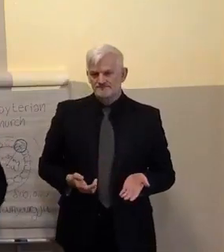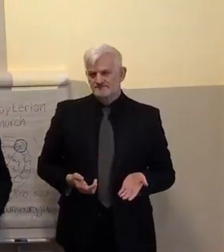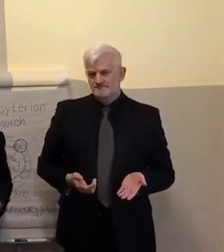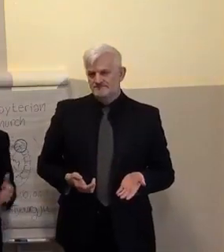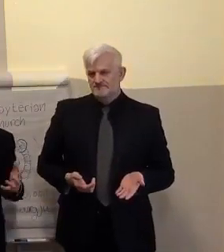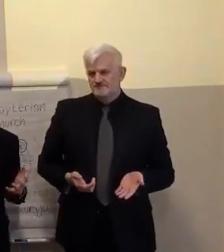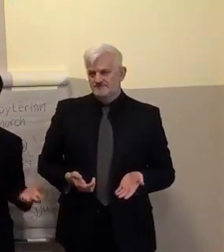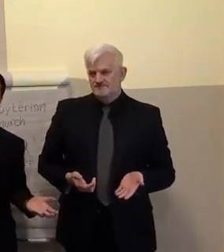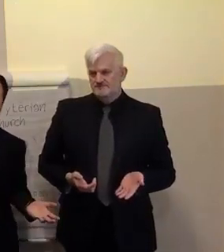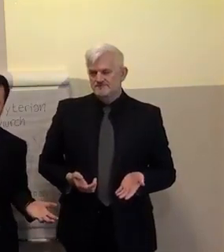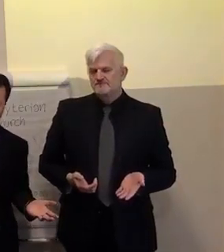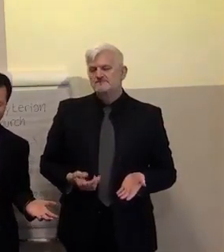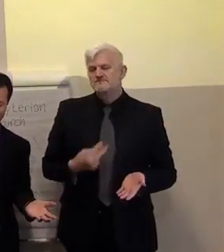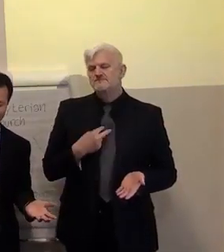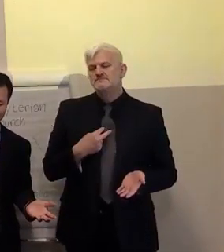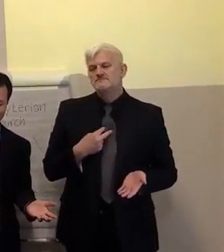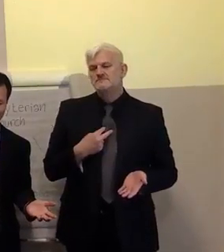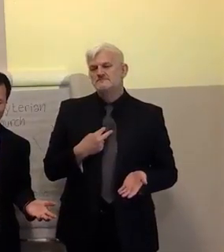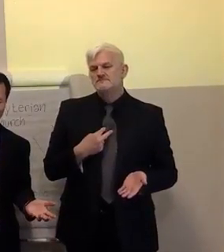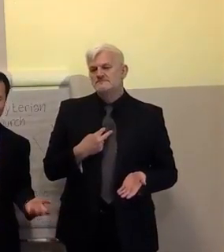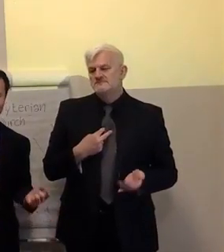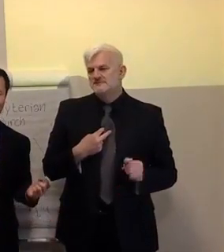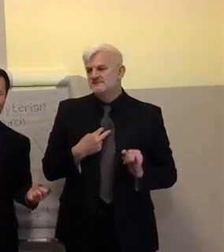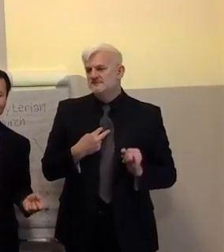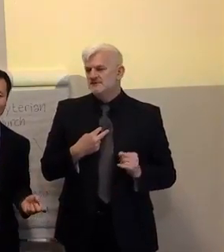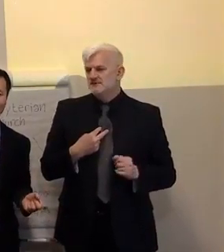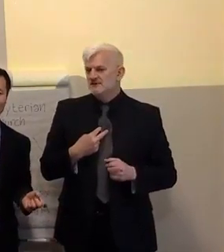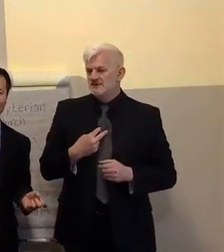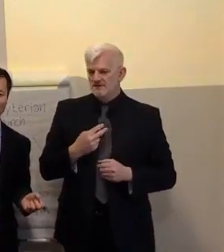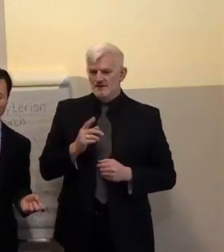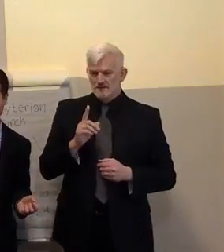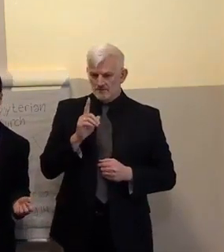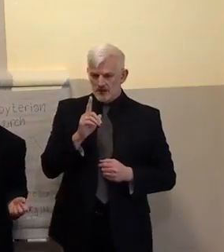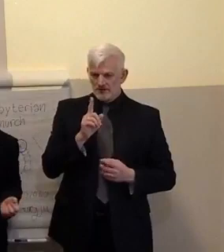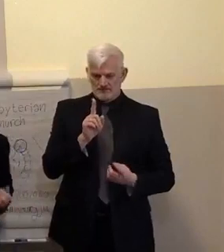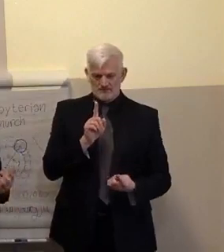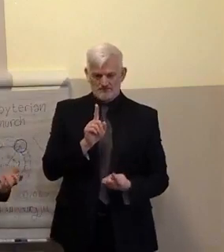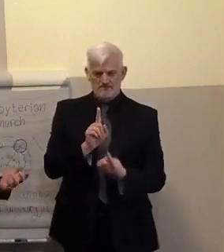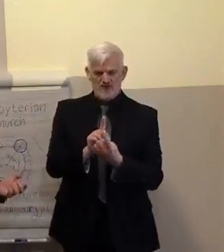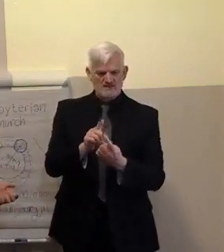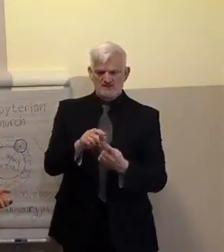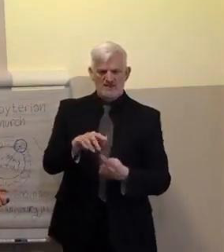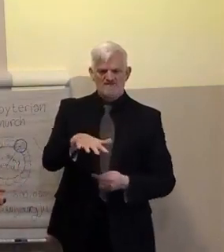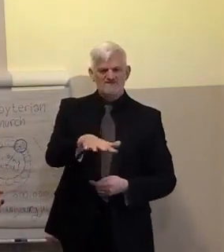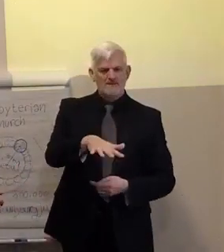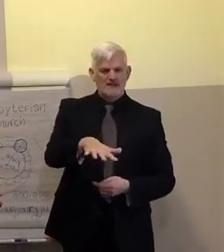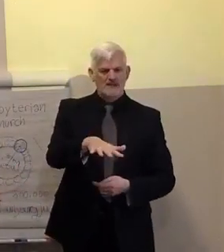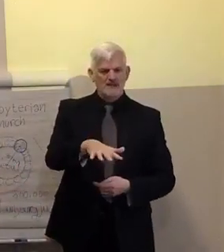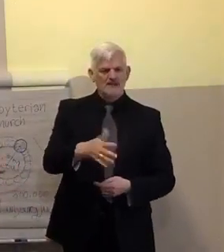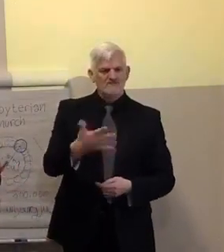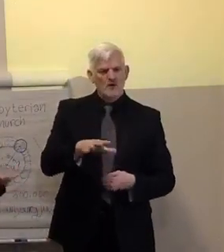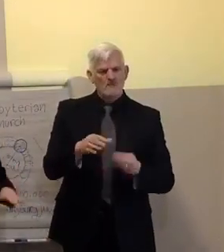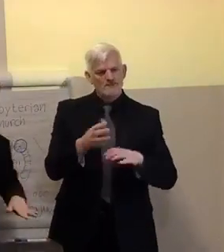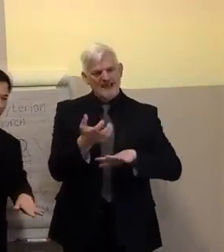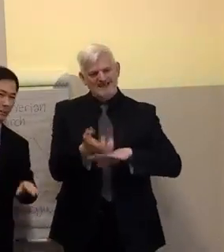I was very disappointed. But I met a family from Bangladesh on the street,